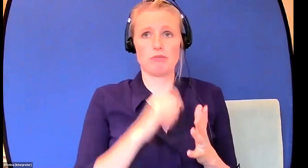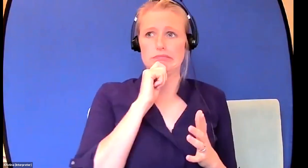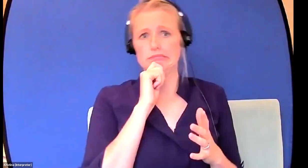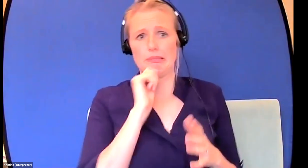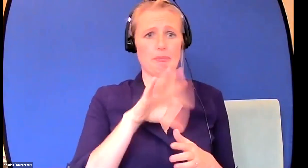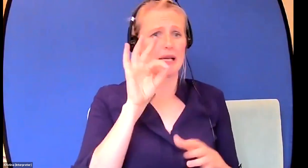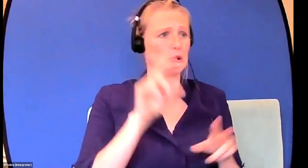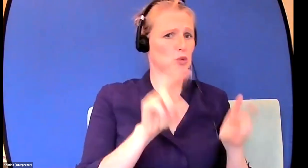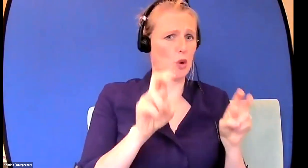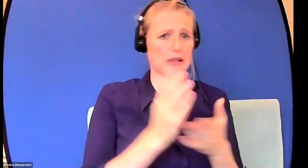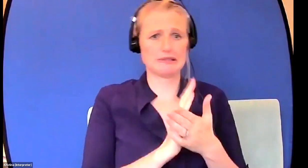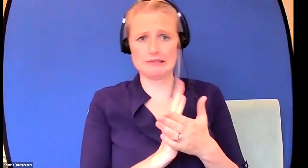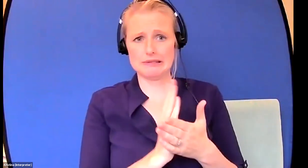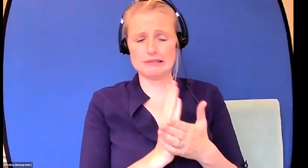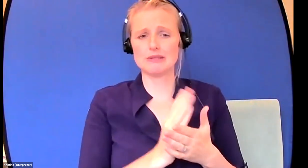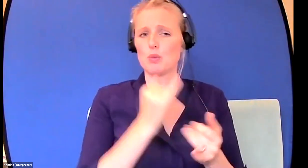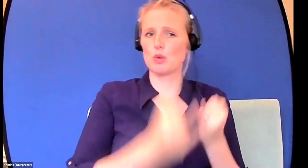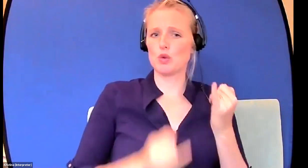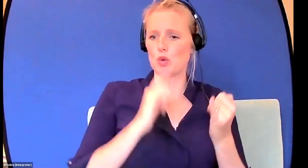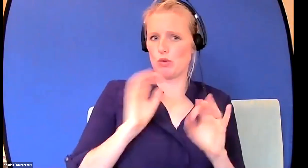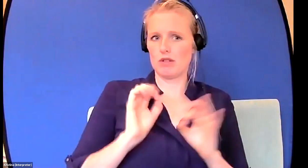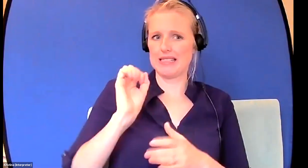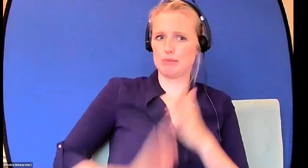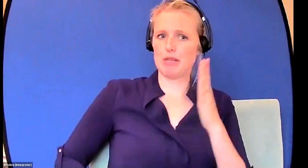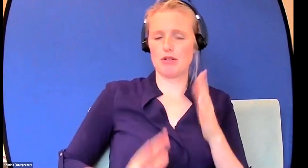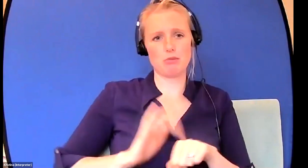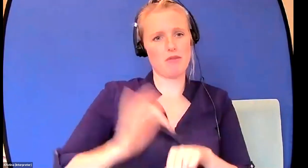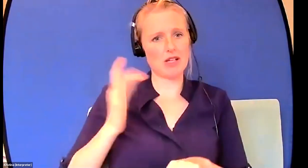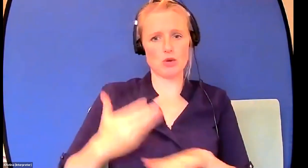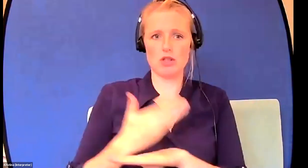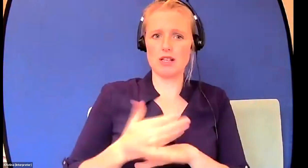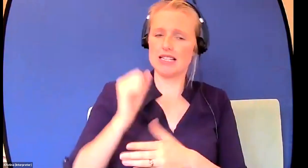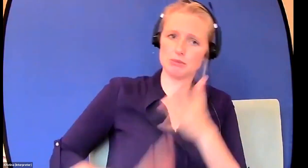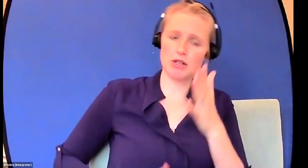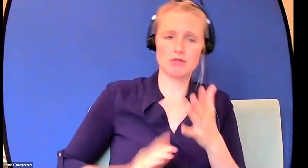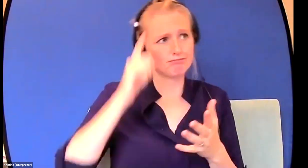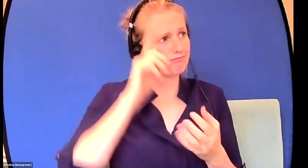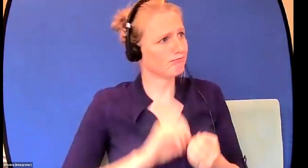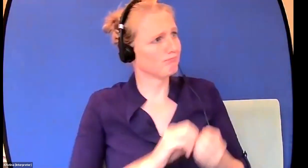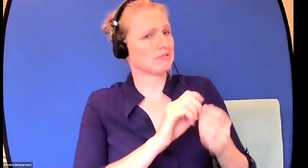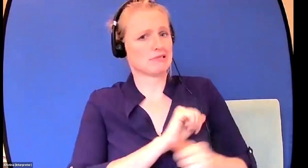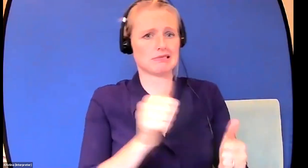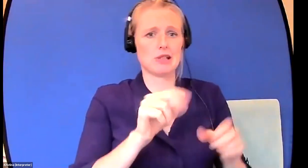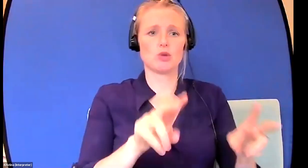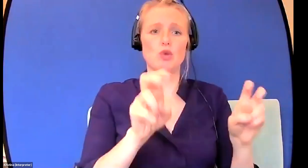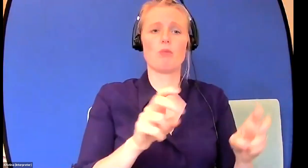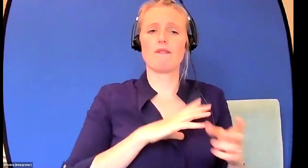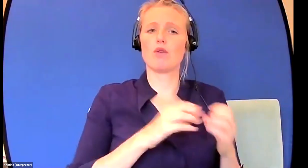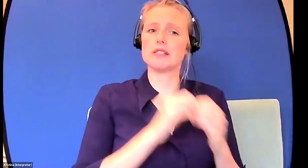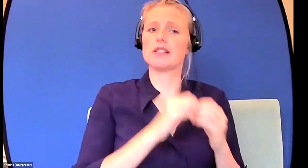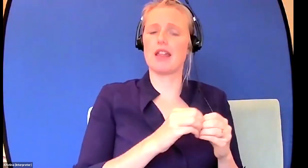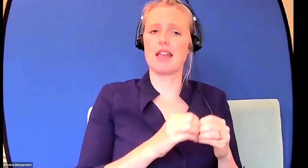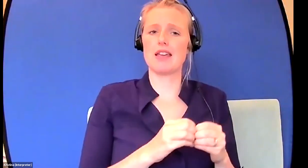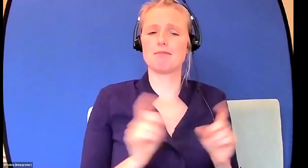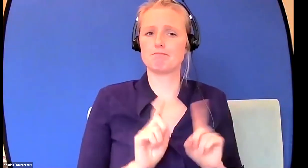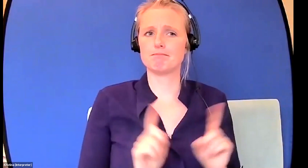especially if they don't have experience, professional experience, is to come up with a really good topic to look at and to